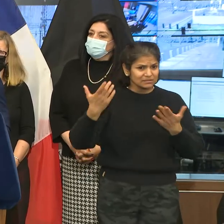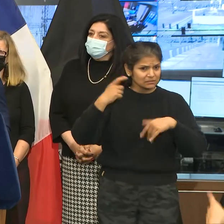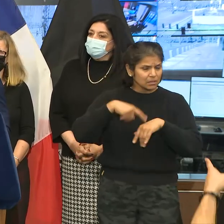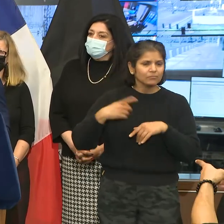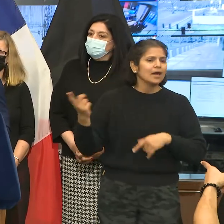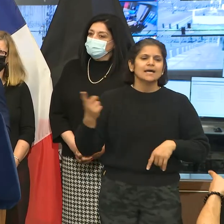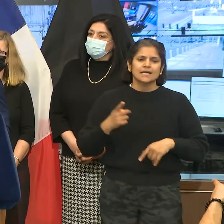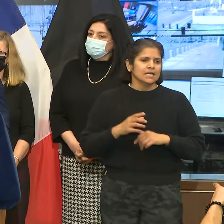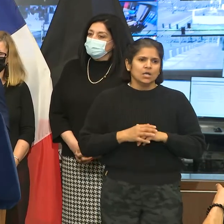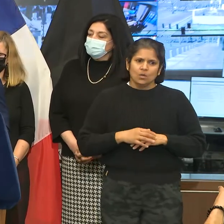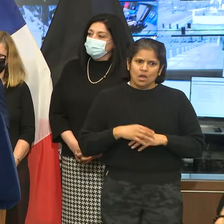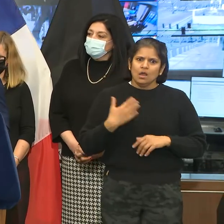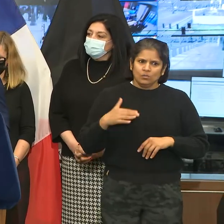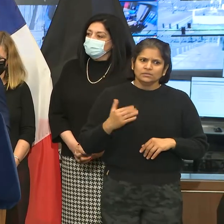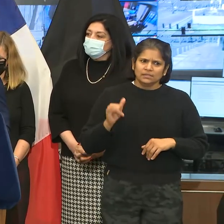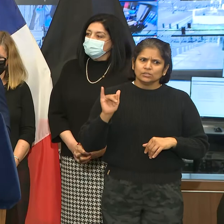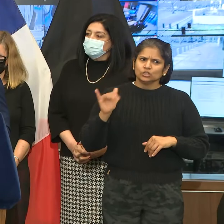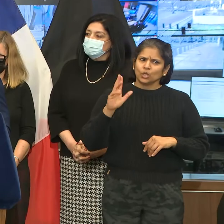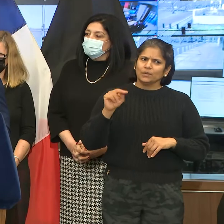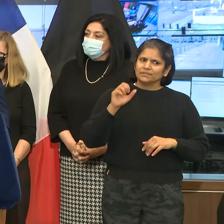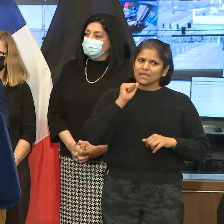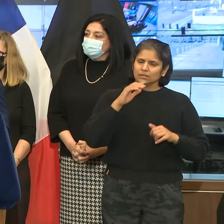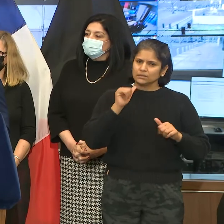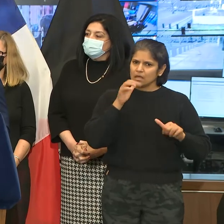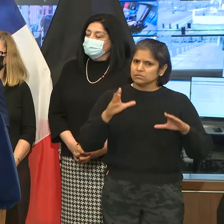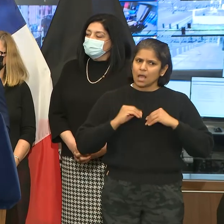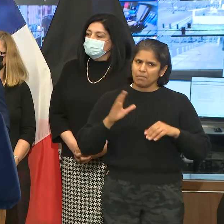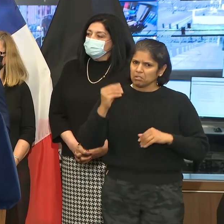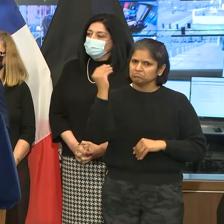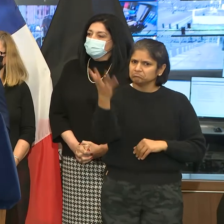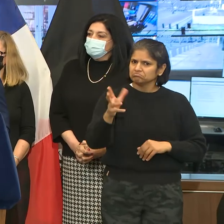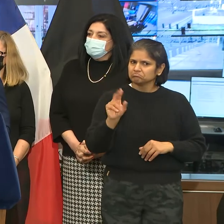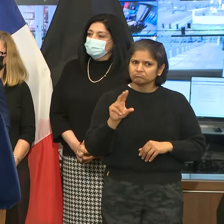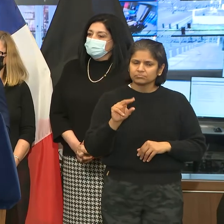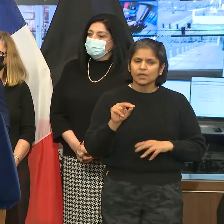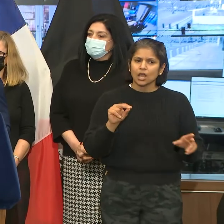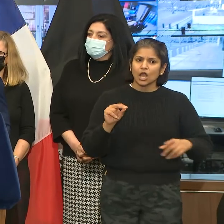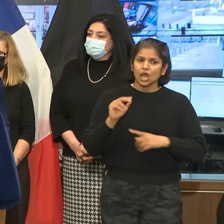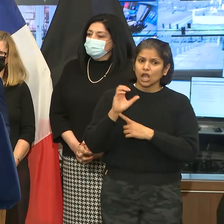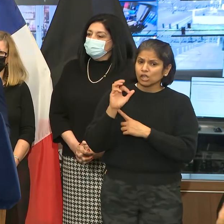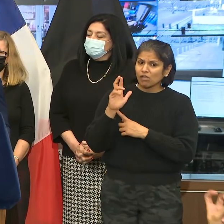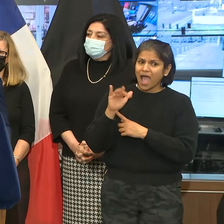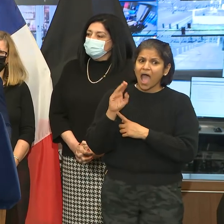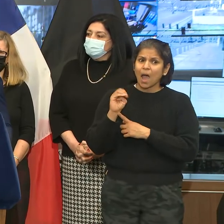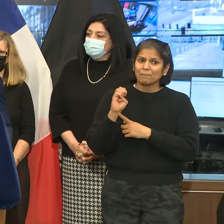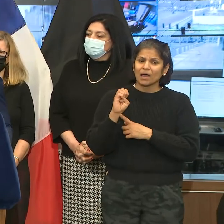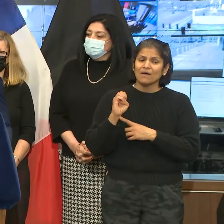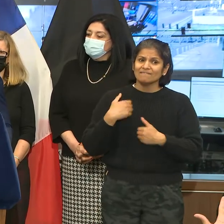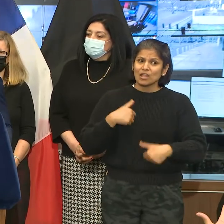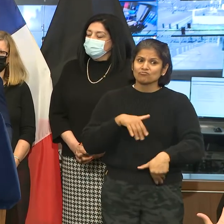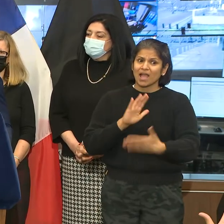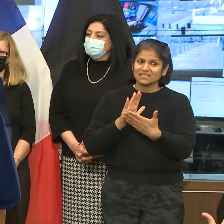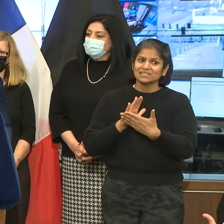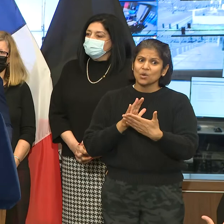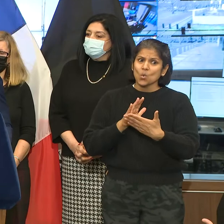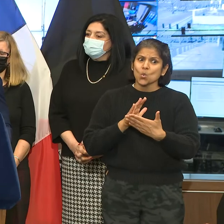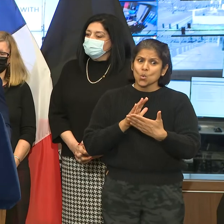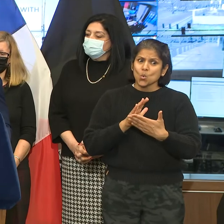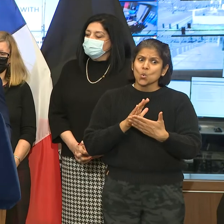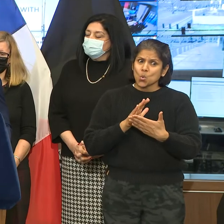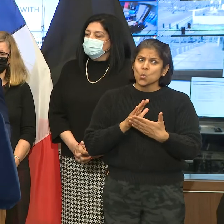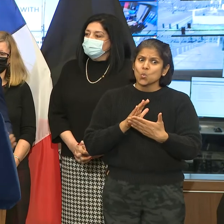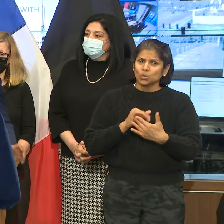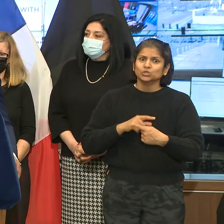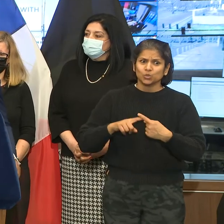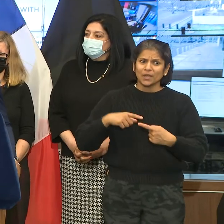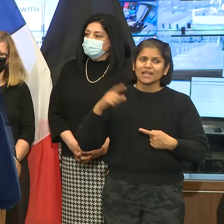long. June is unacceptable. The crime we're facing needs immediate deployment.